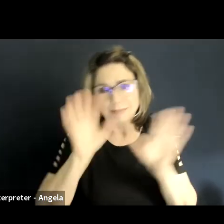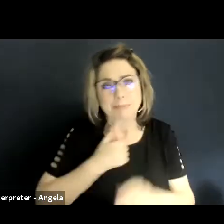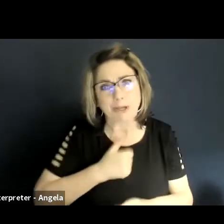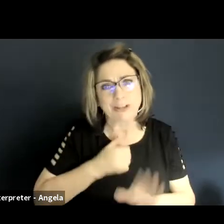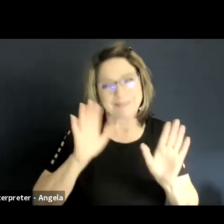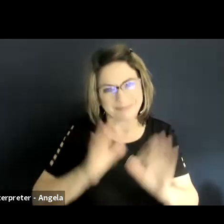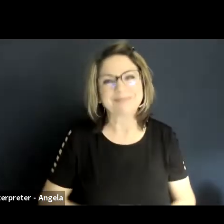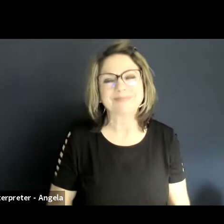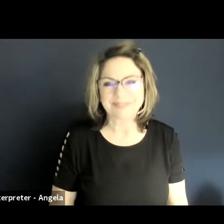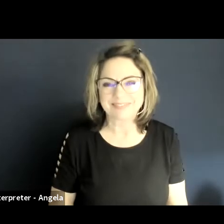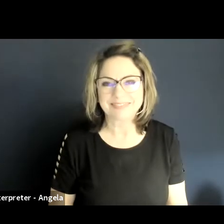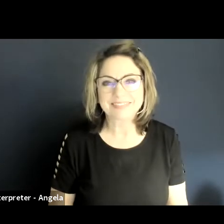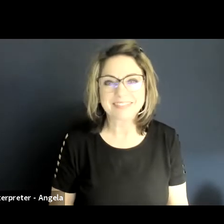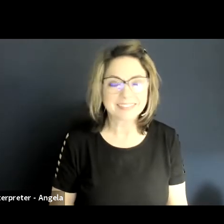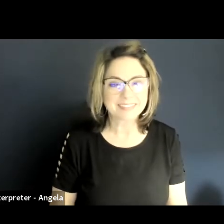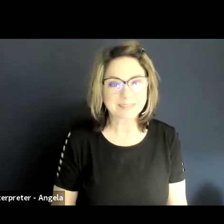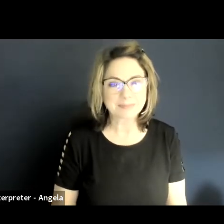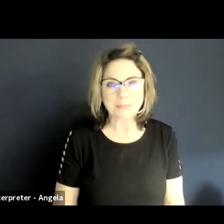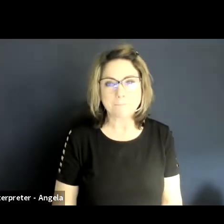apologies. So